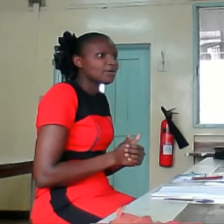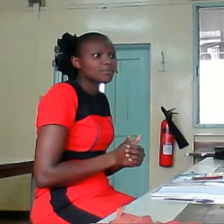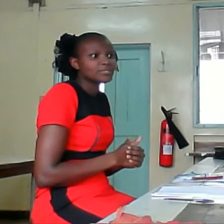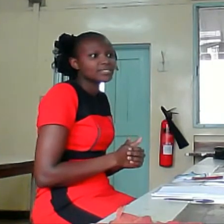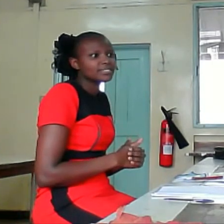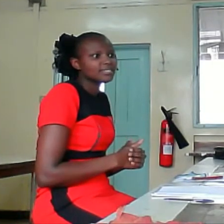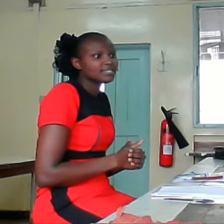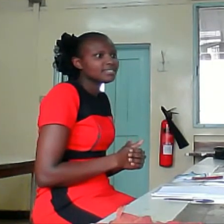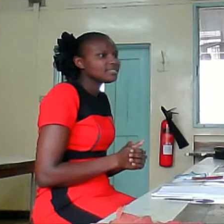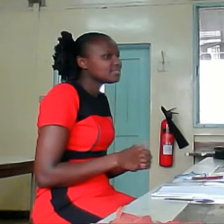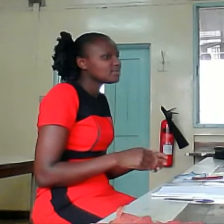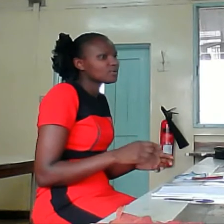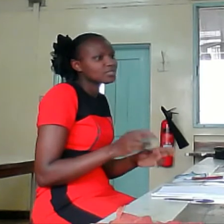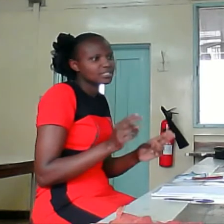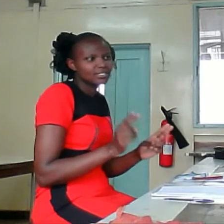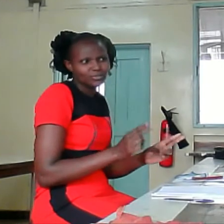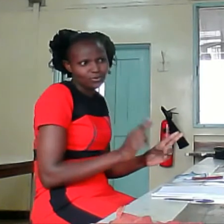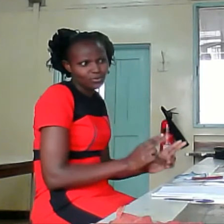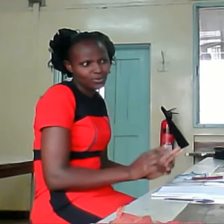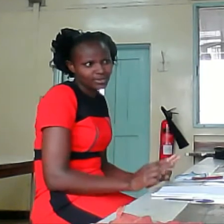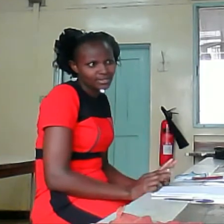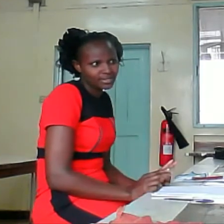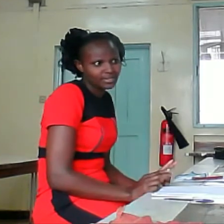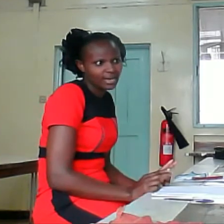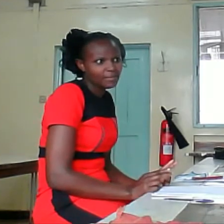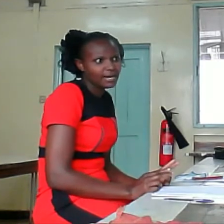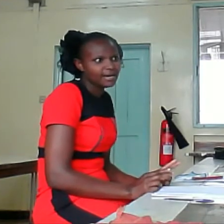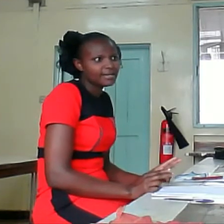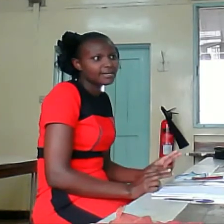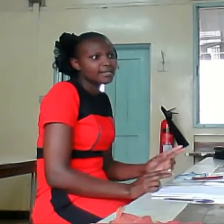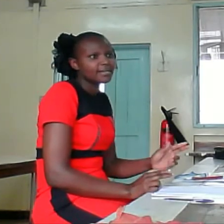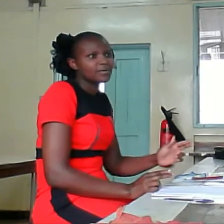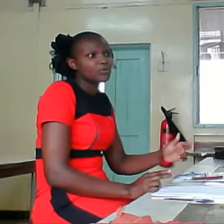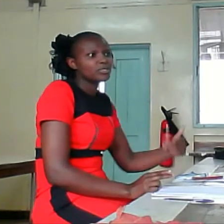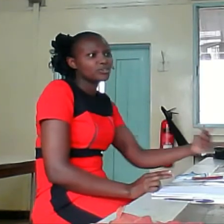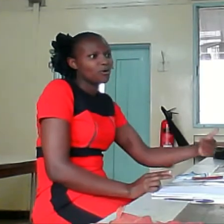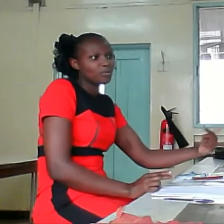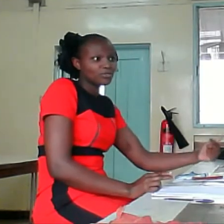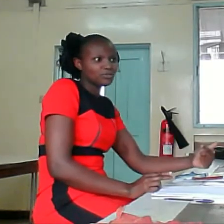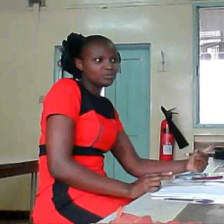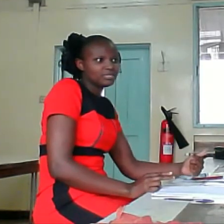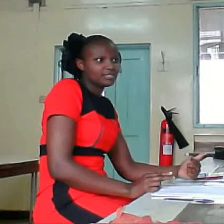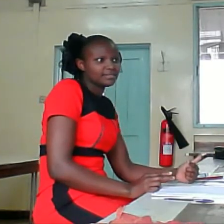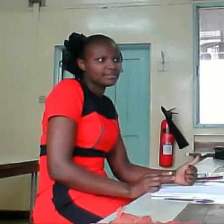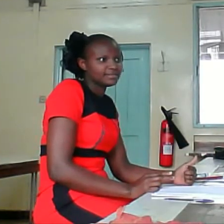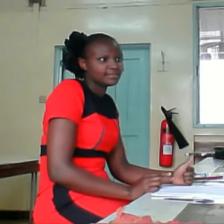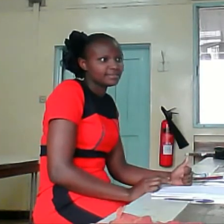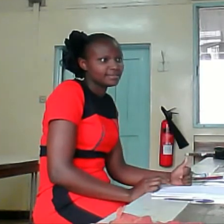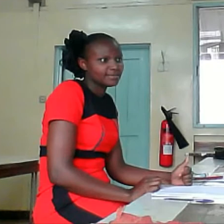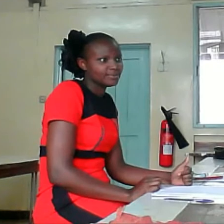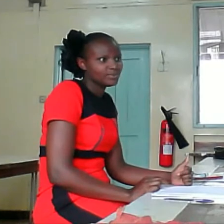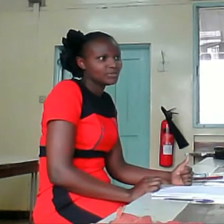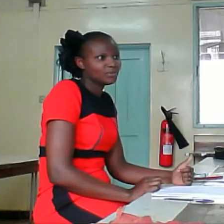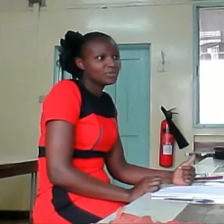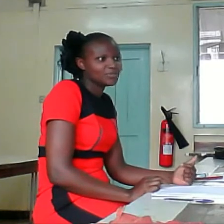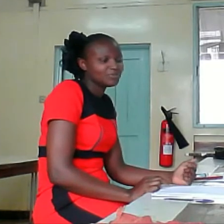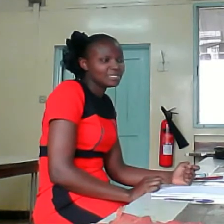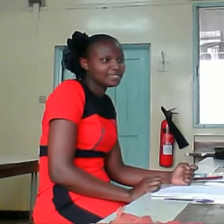Common is not normal. Ama which common do you mean? Which common do you mean?